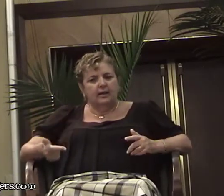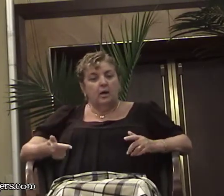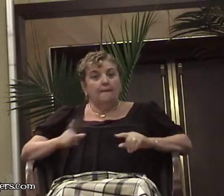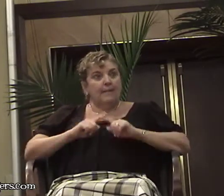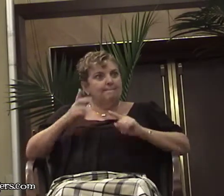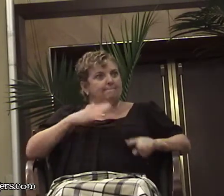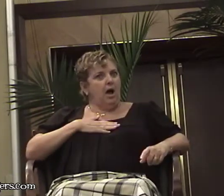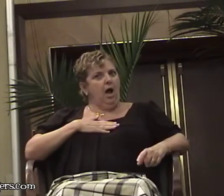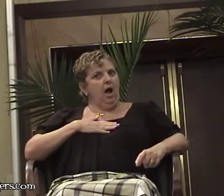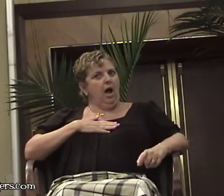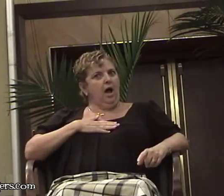but I'm going to second it.